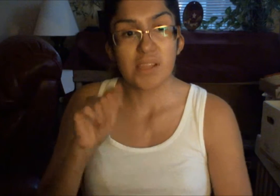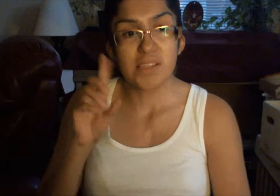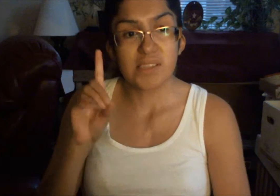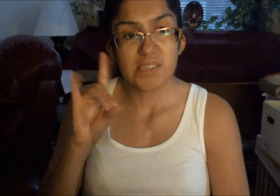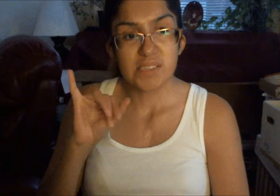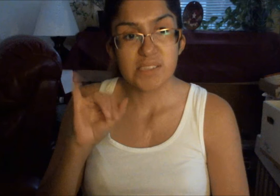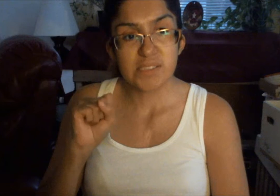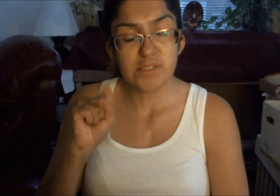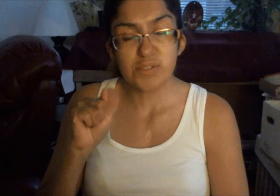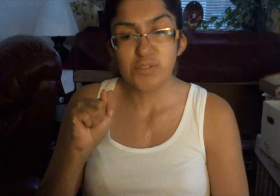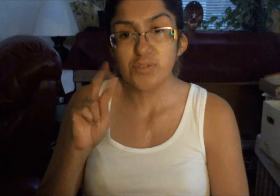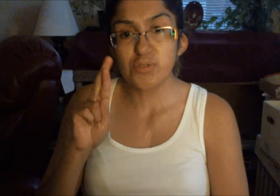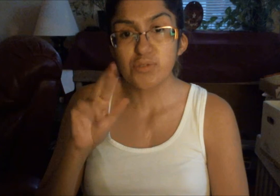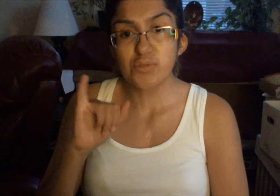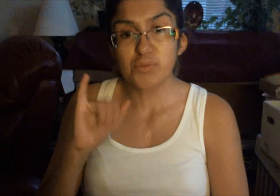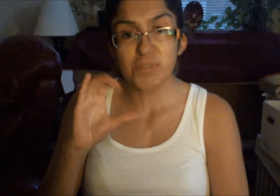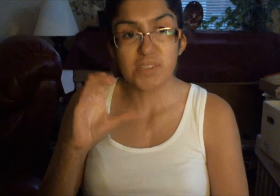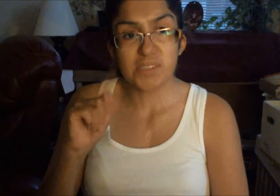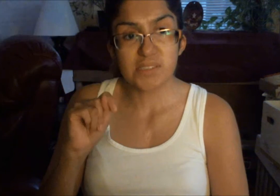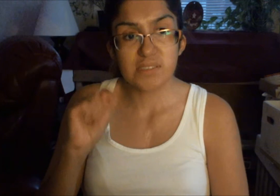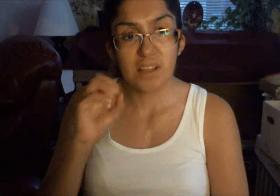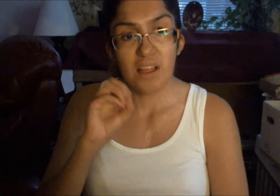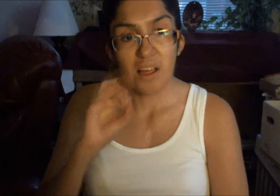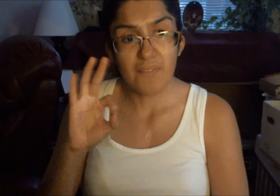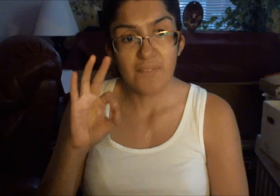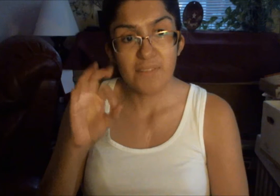when you return to the United States of Pirates.